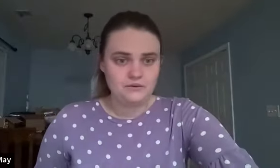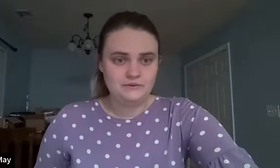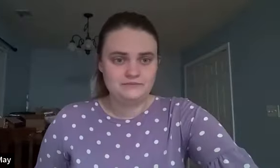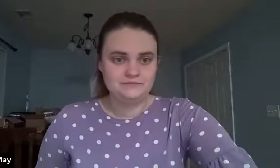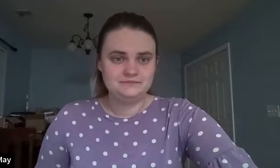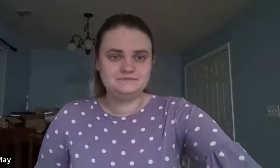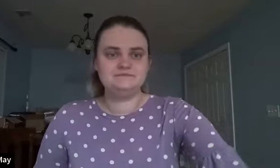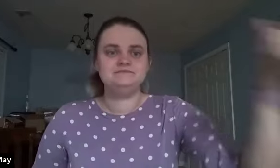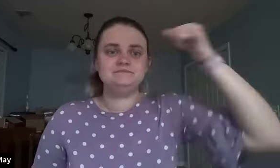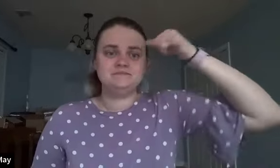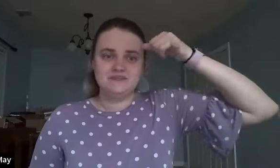Cow.